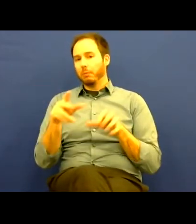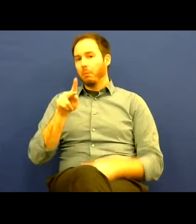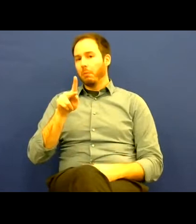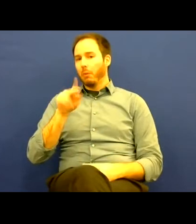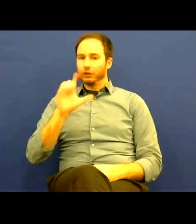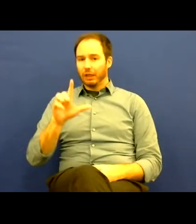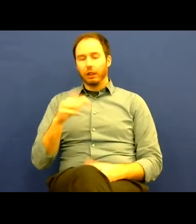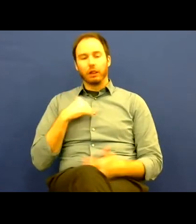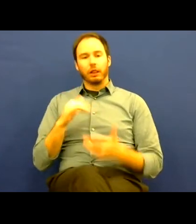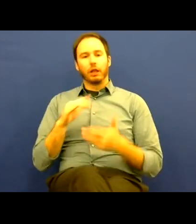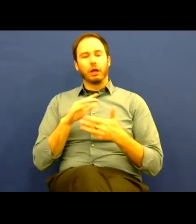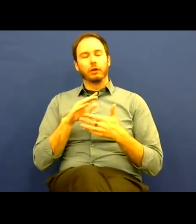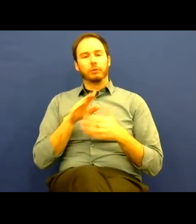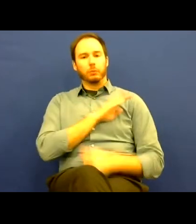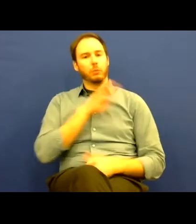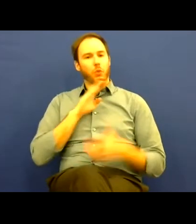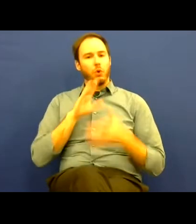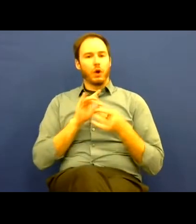first.